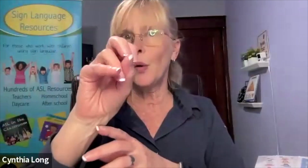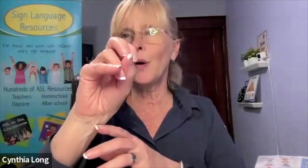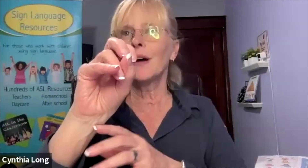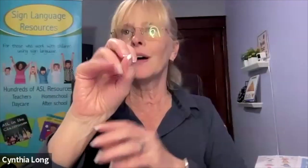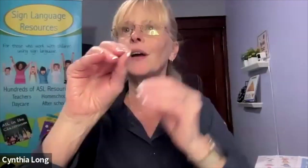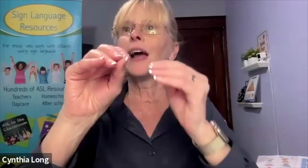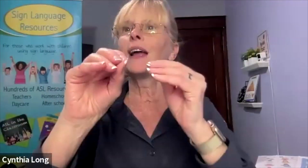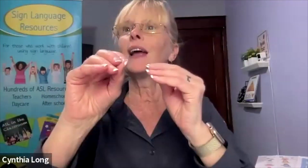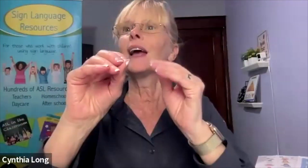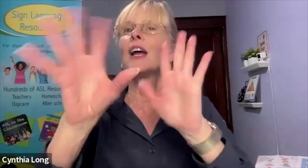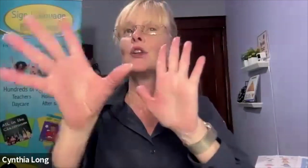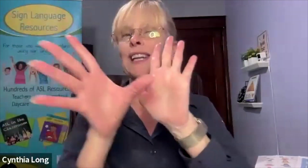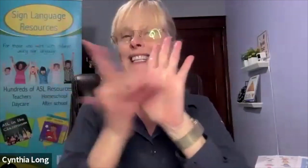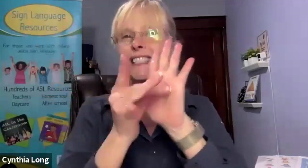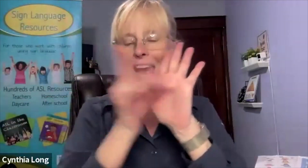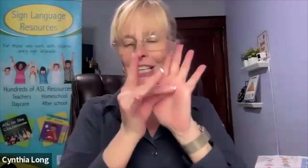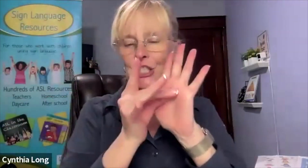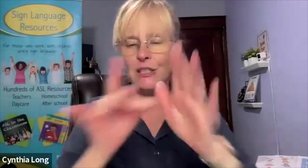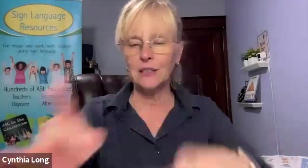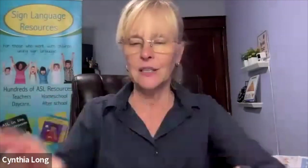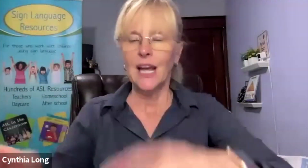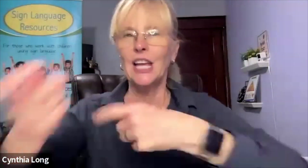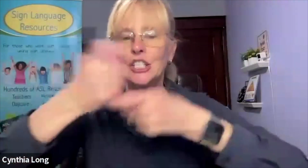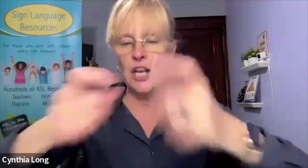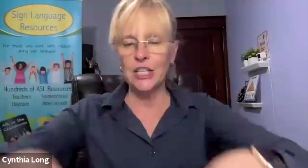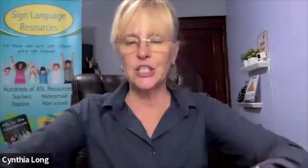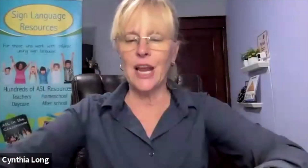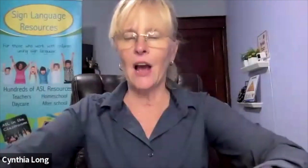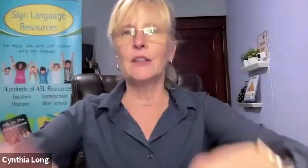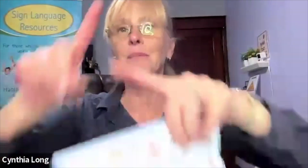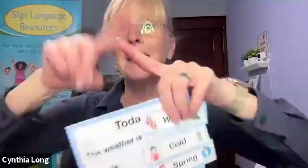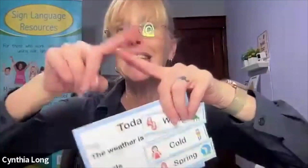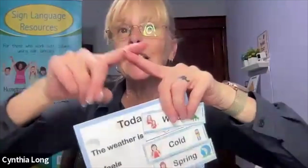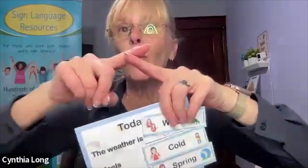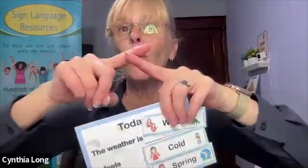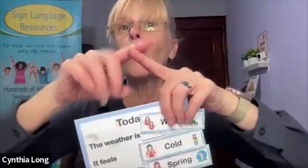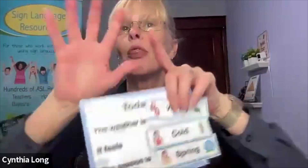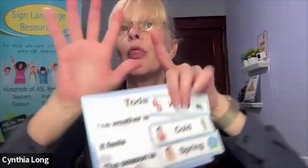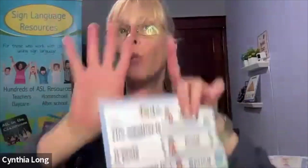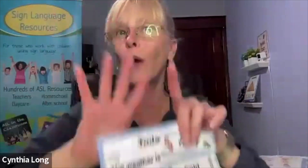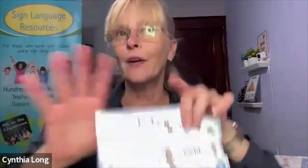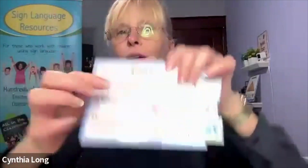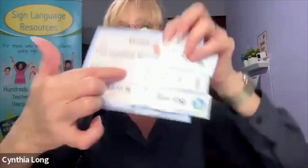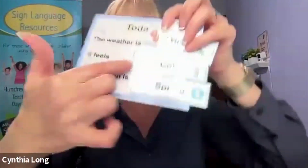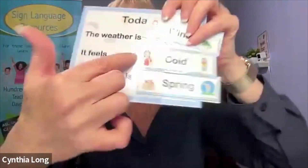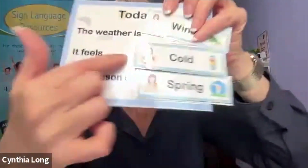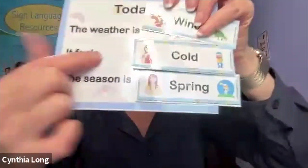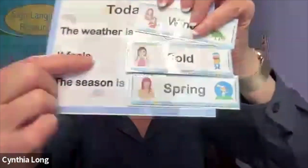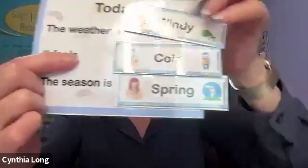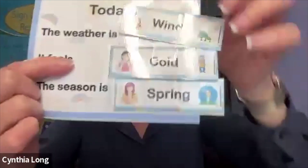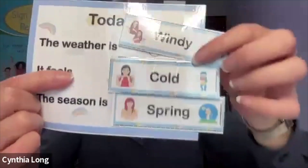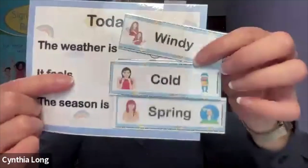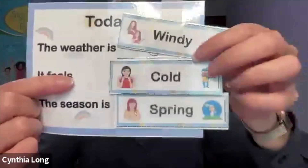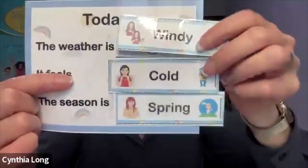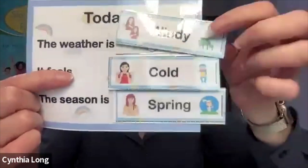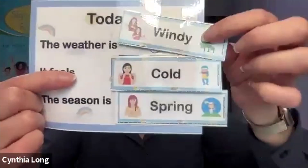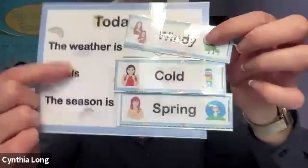Velcro, okay? And you can attach it and change it out depending on the weather. So the weather